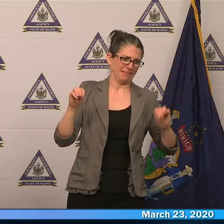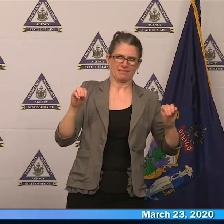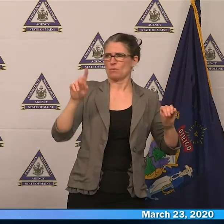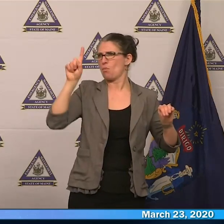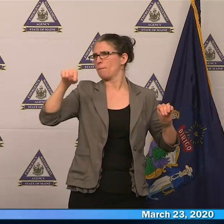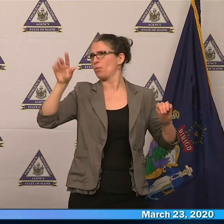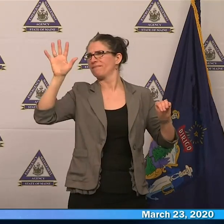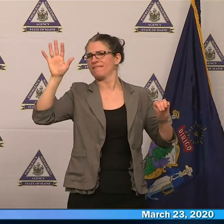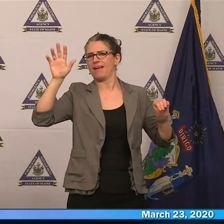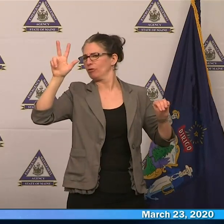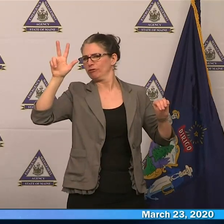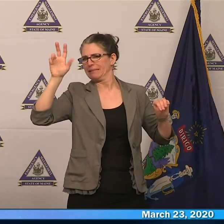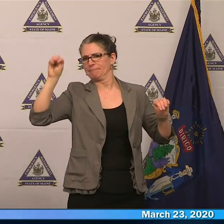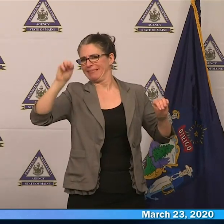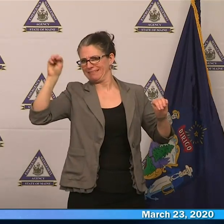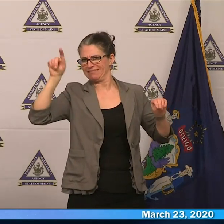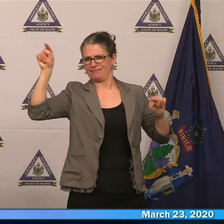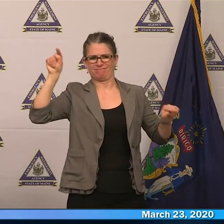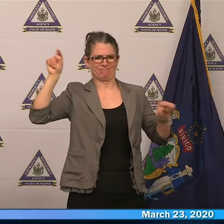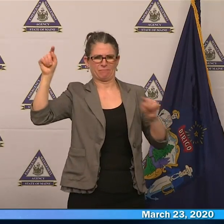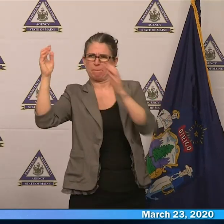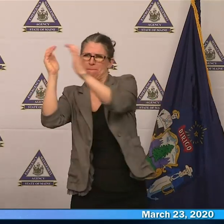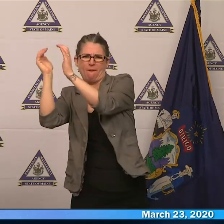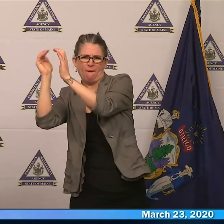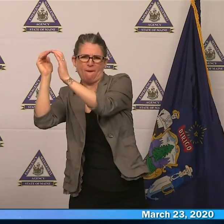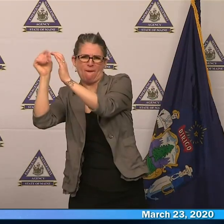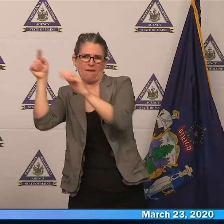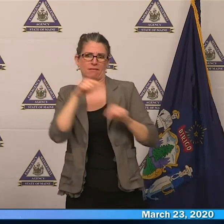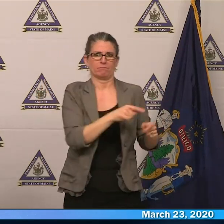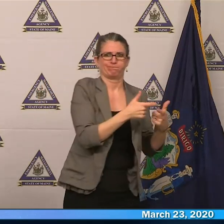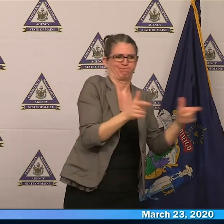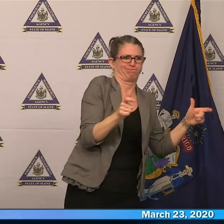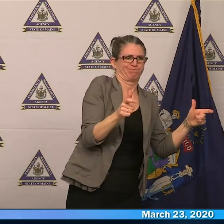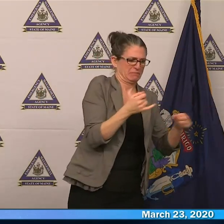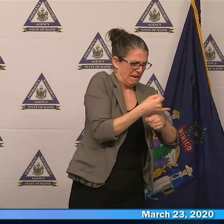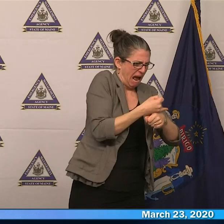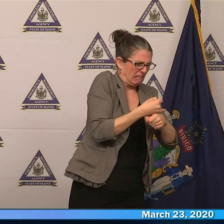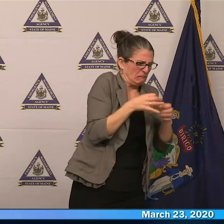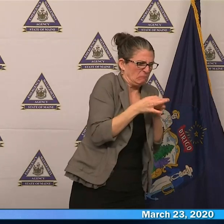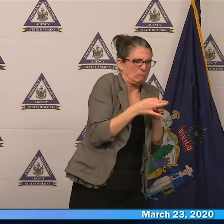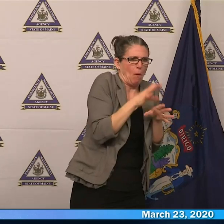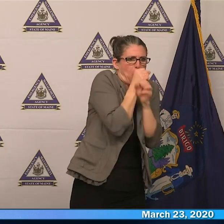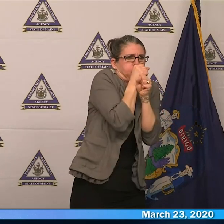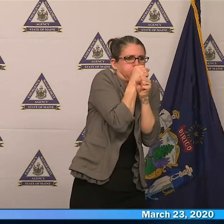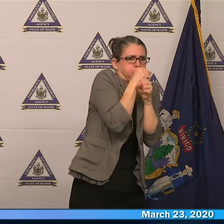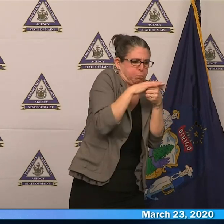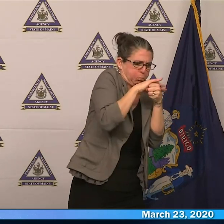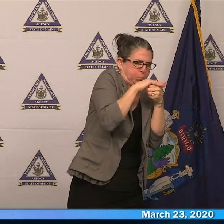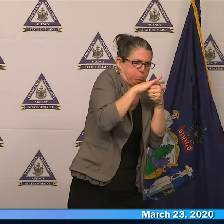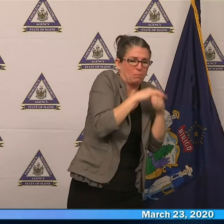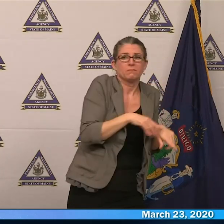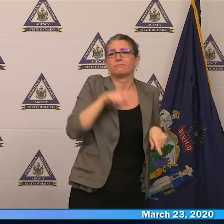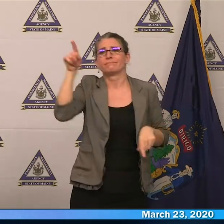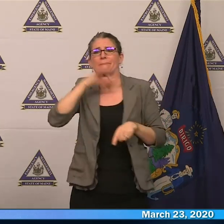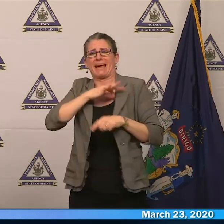in Manhattan is about 70,000 people per square mile. In Maine,